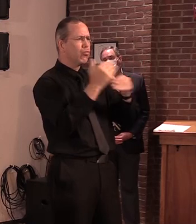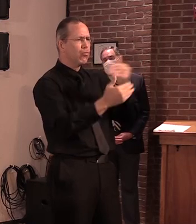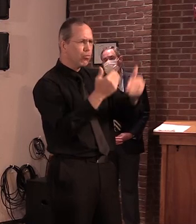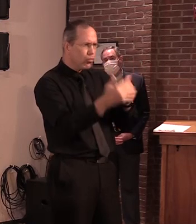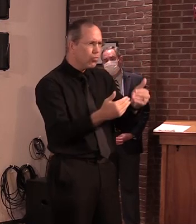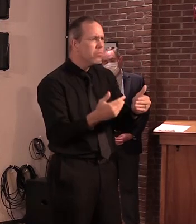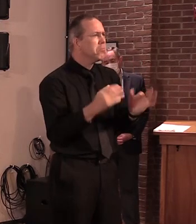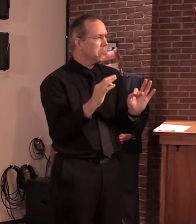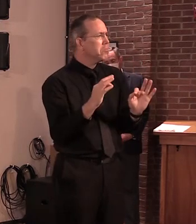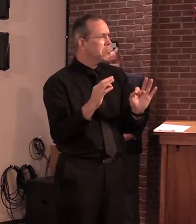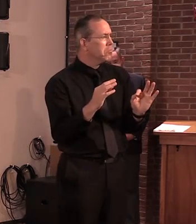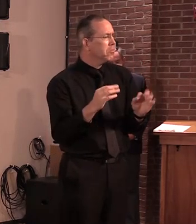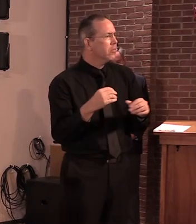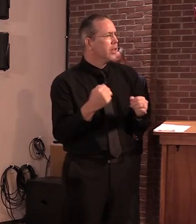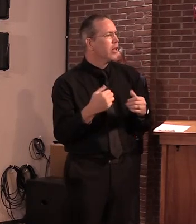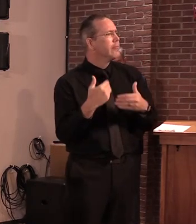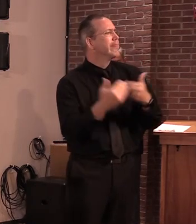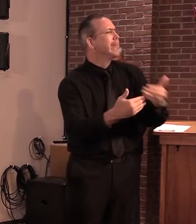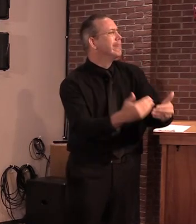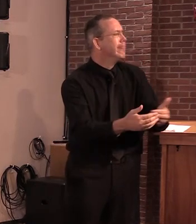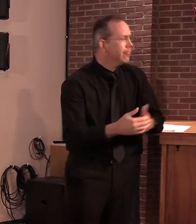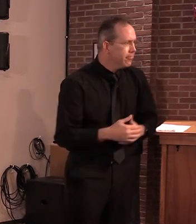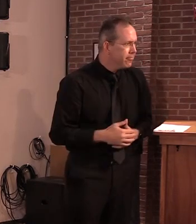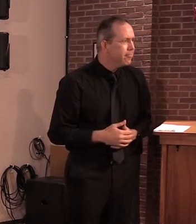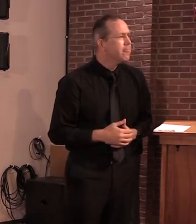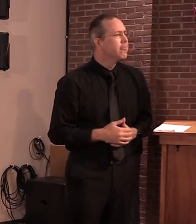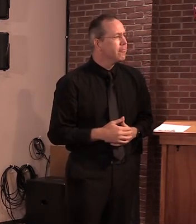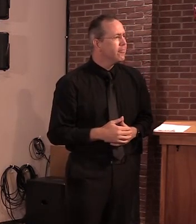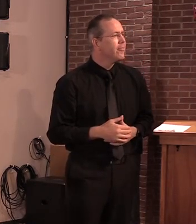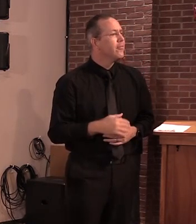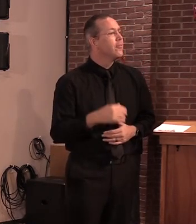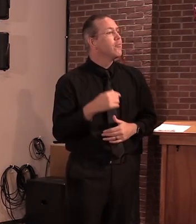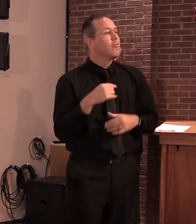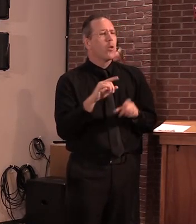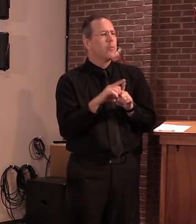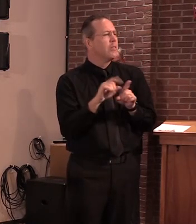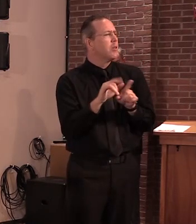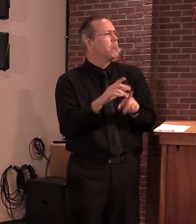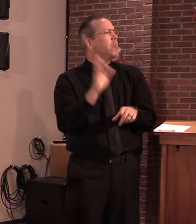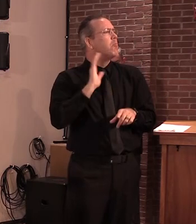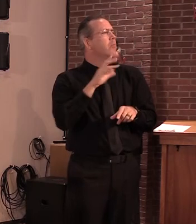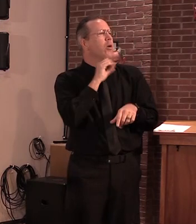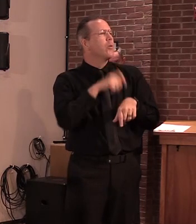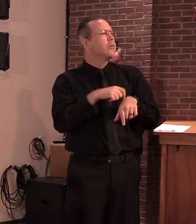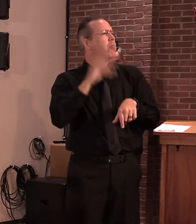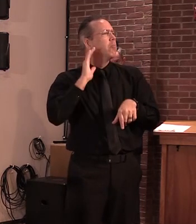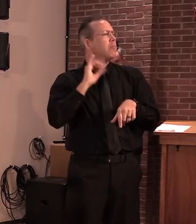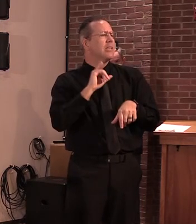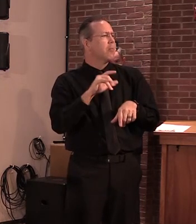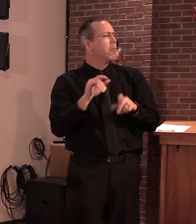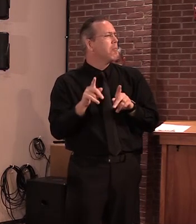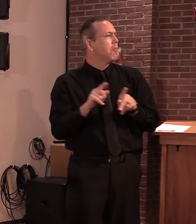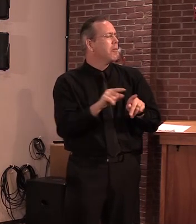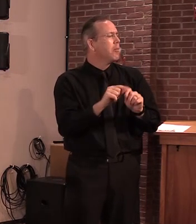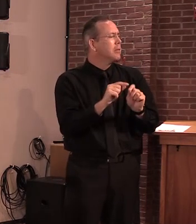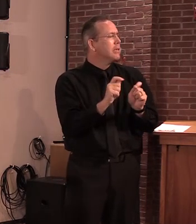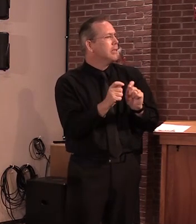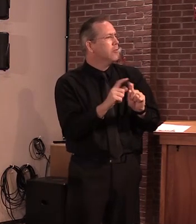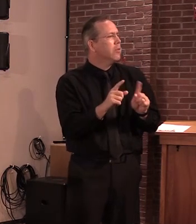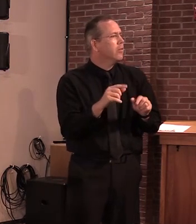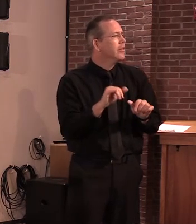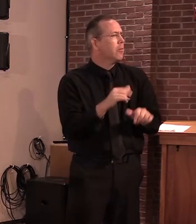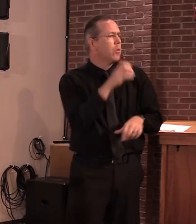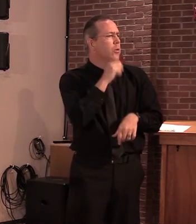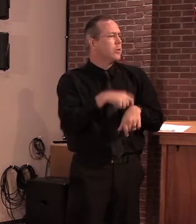is somewhat equivalent to where we were the pre-pandemic, which is a testament to